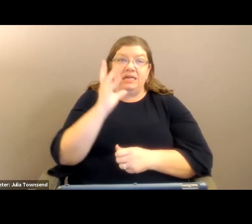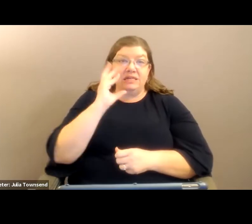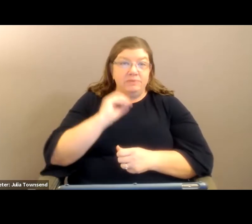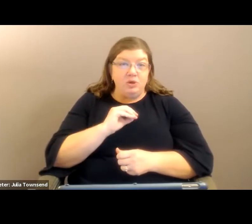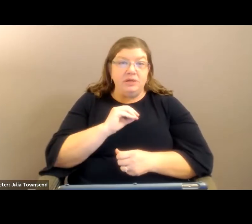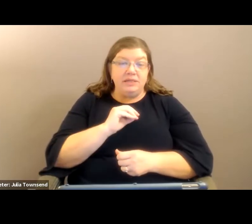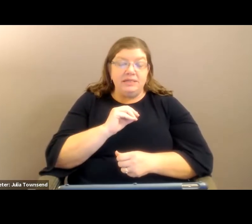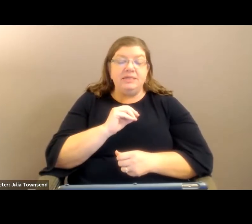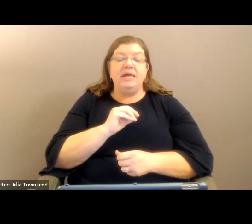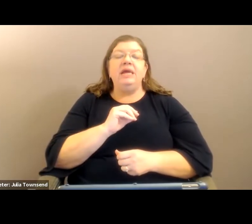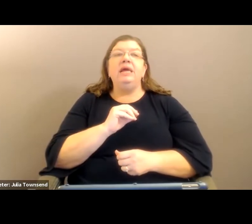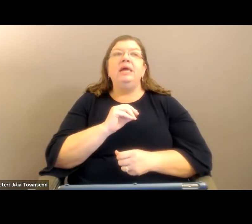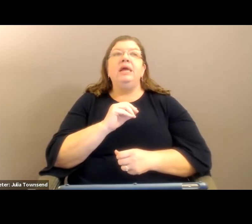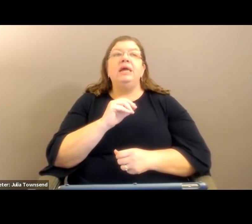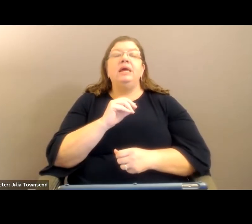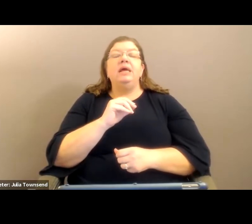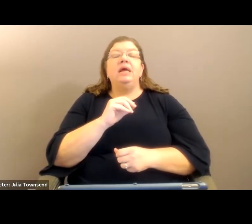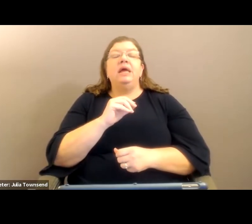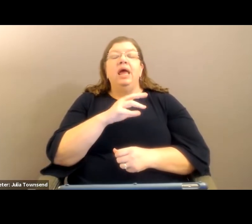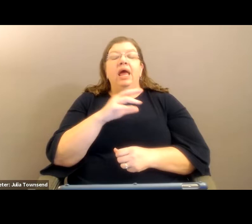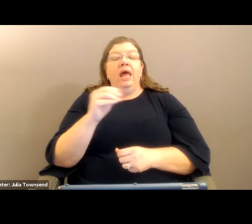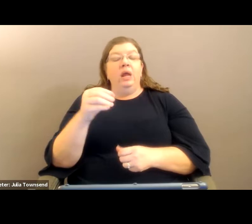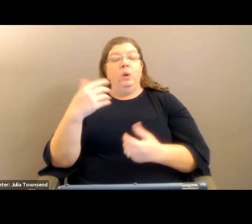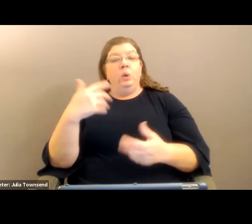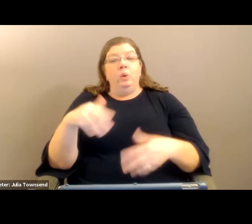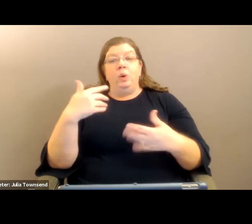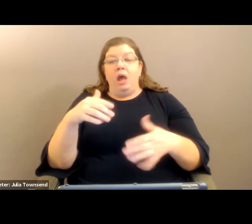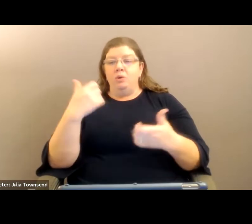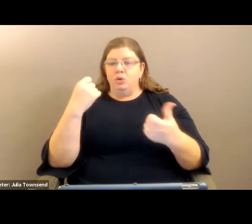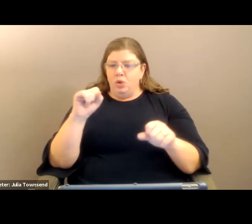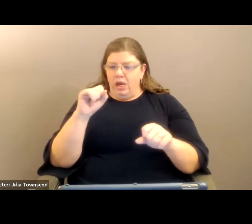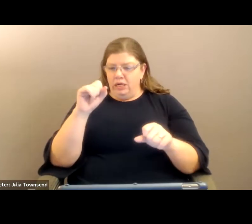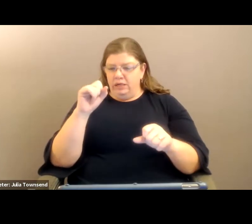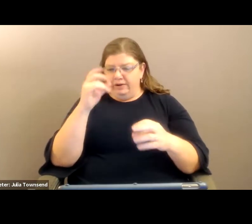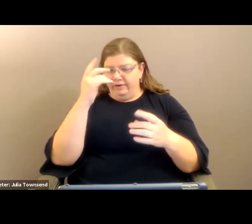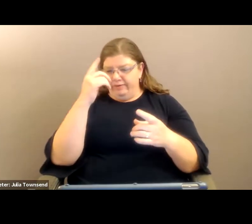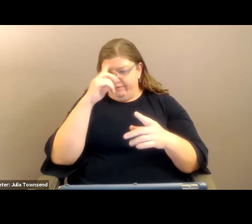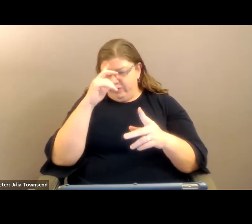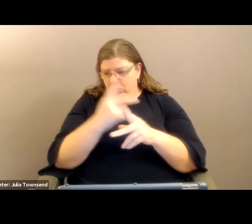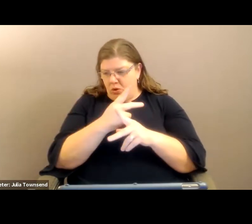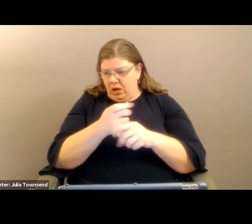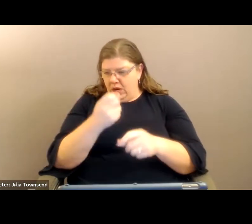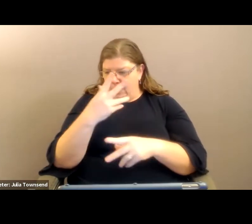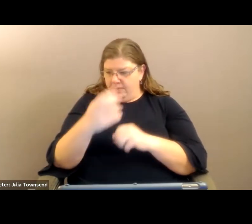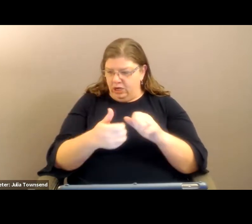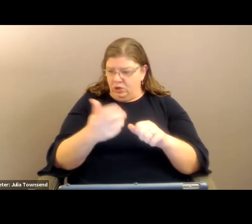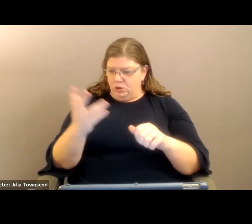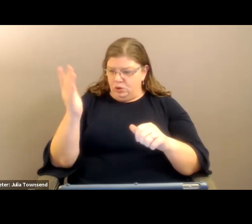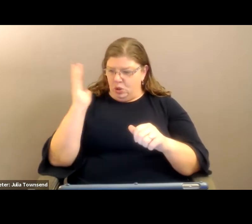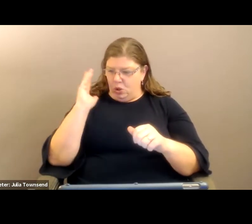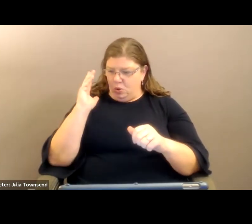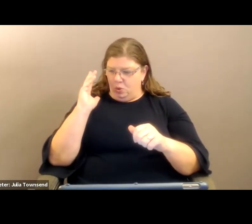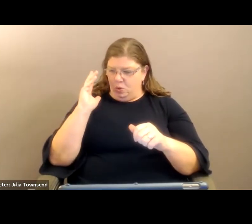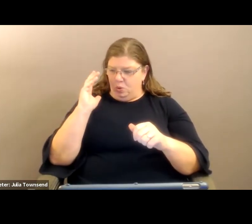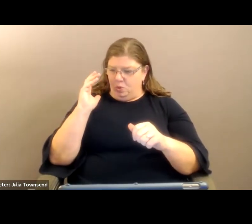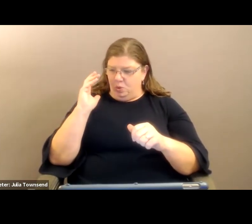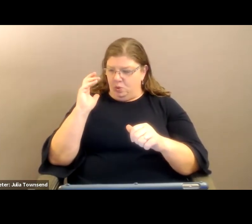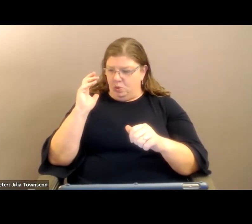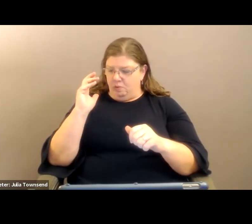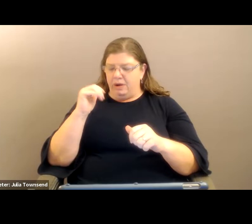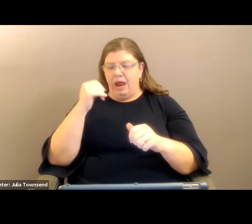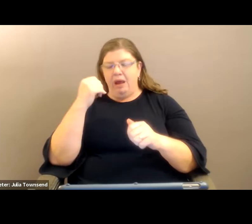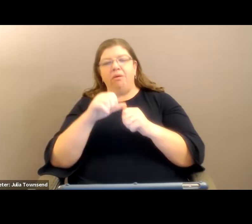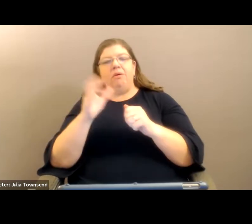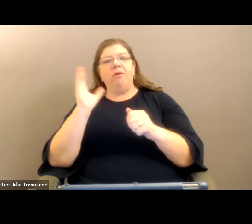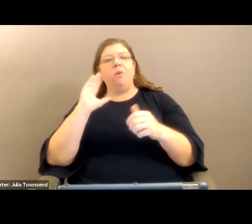experiencing. And before, oh my gosh, I was trying to figure out how many years ago, but I'd been sitting when we had